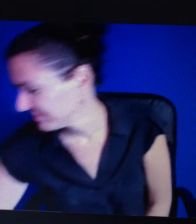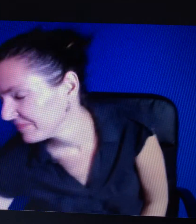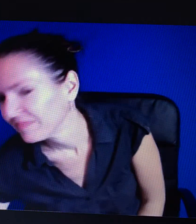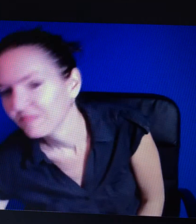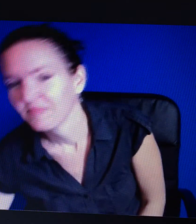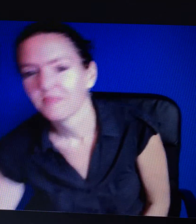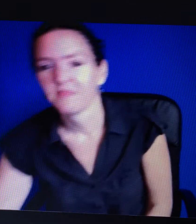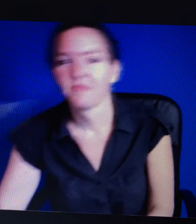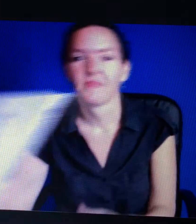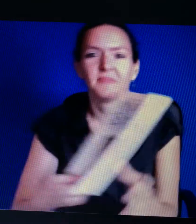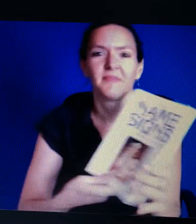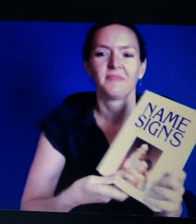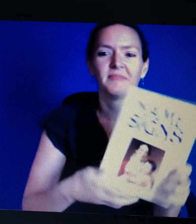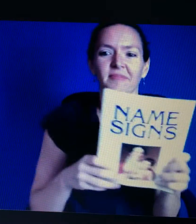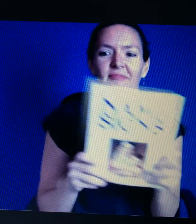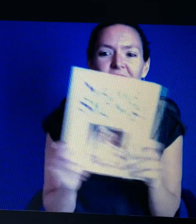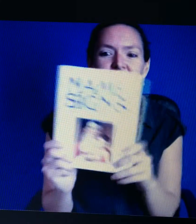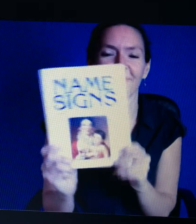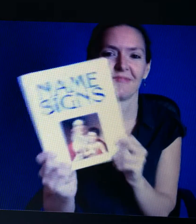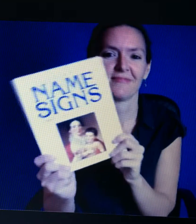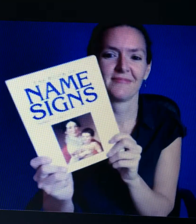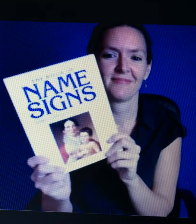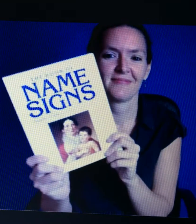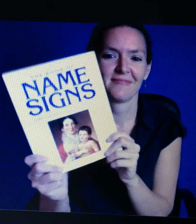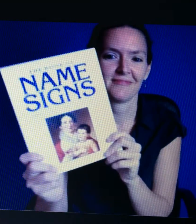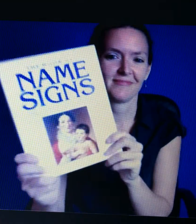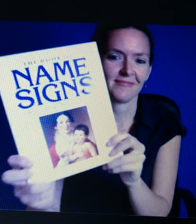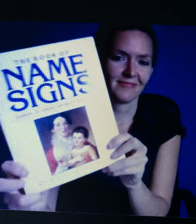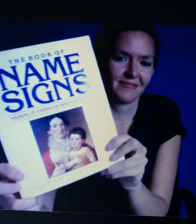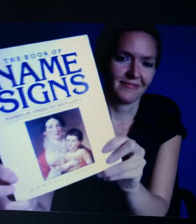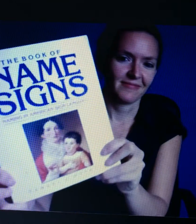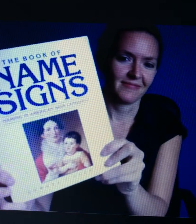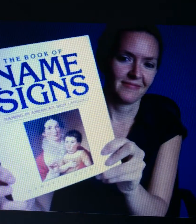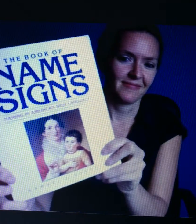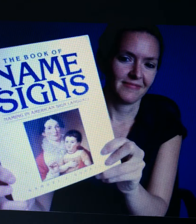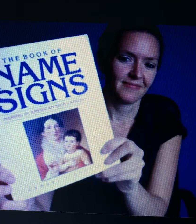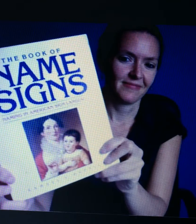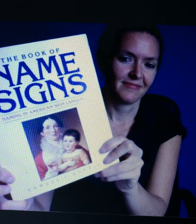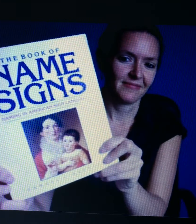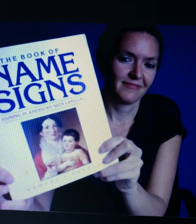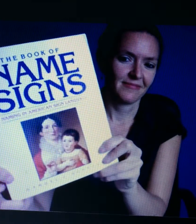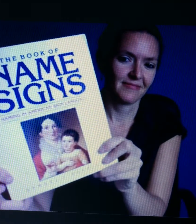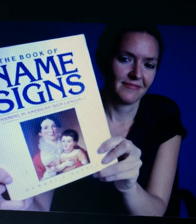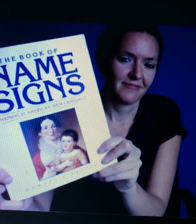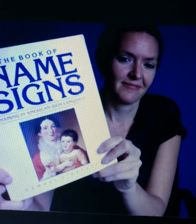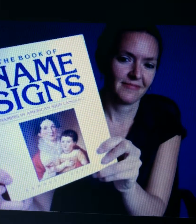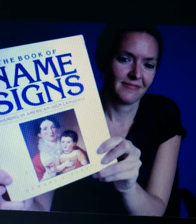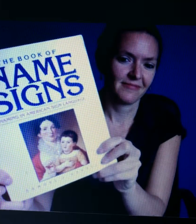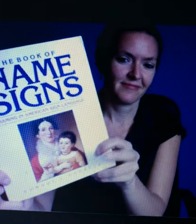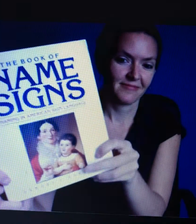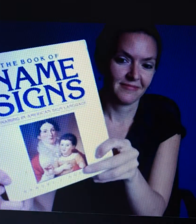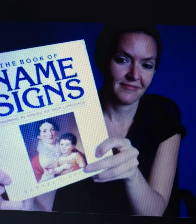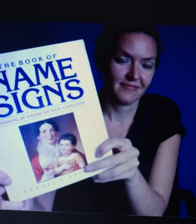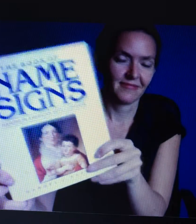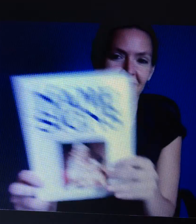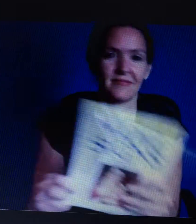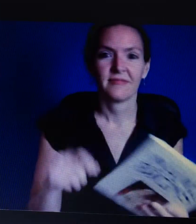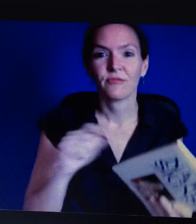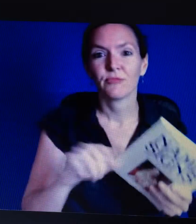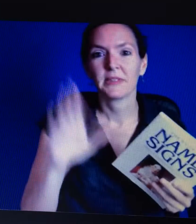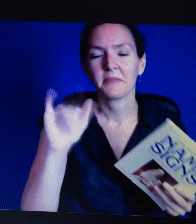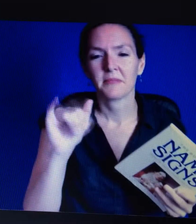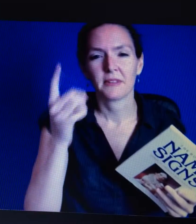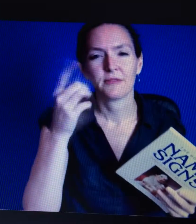discuss throughout the lecture. The book that we're going to discuss throughout the lecture is The Book of Name Signs